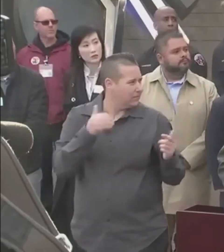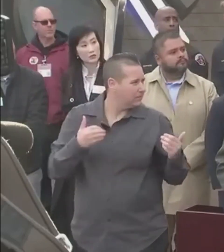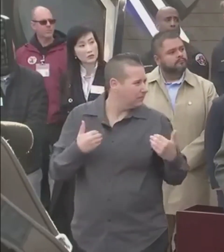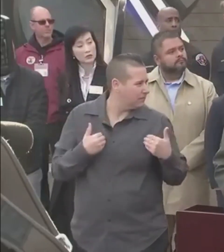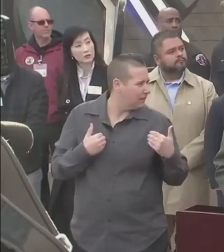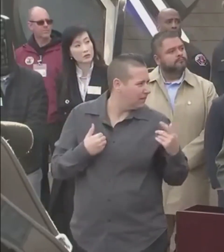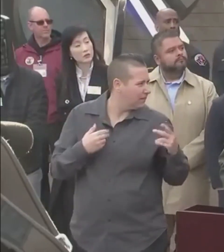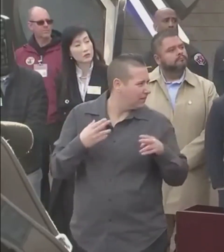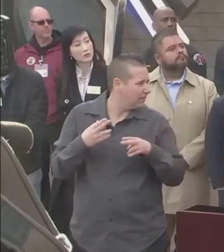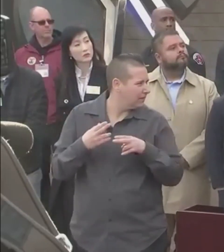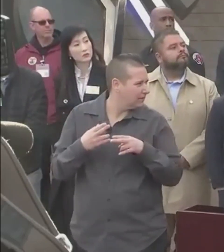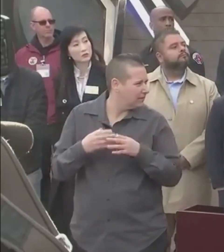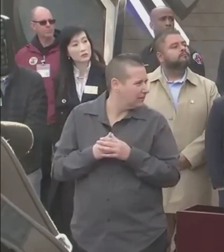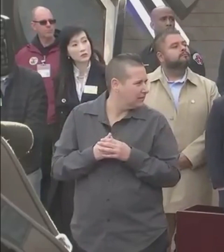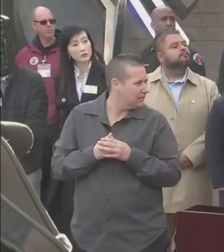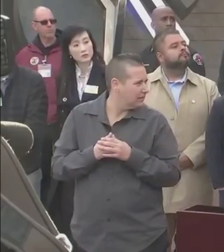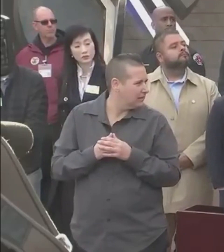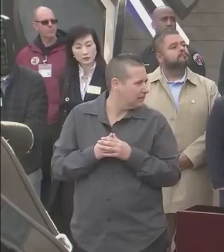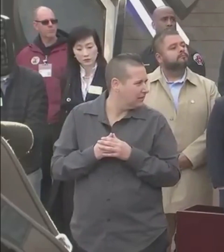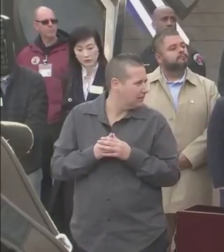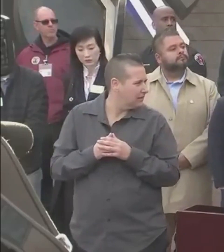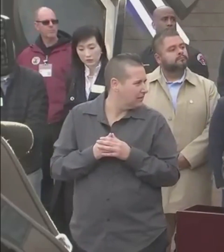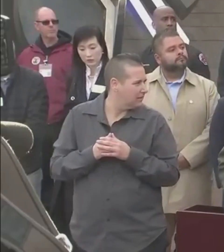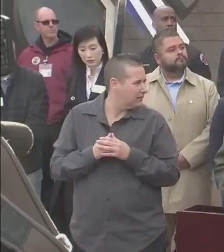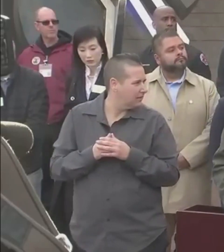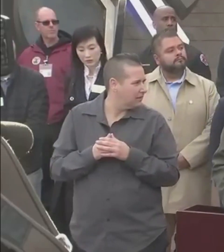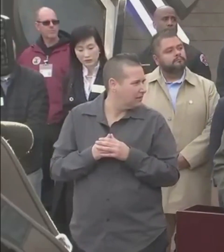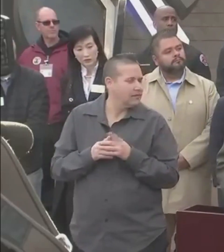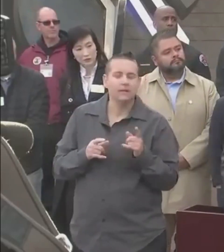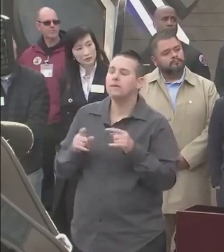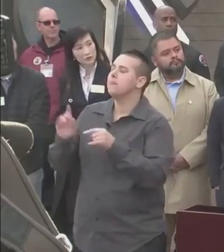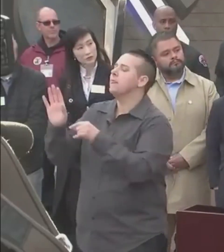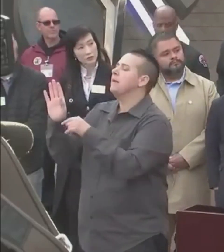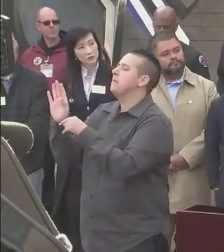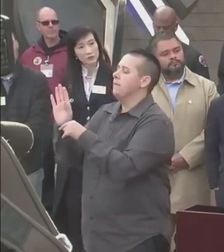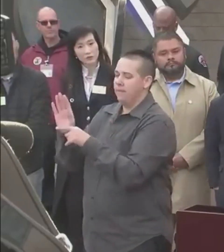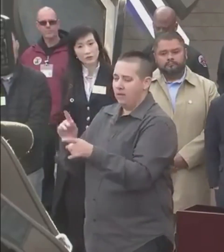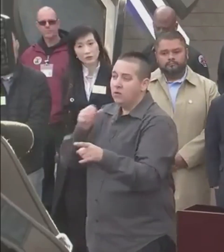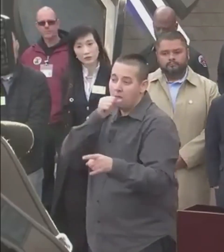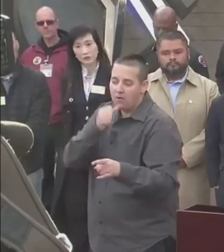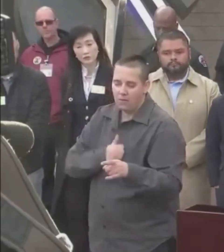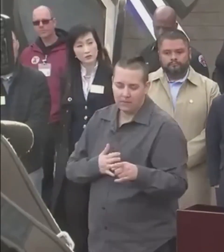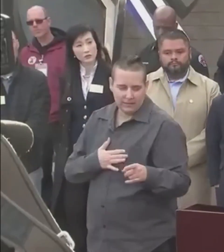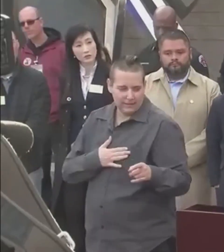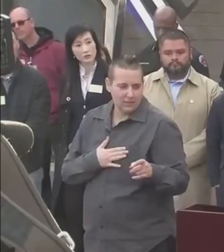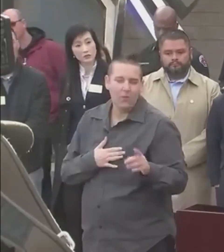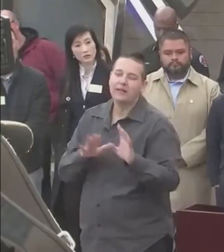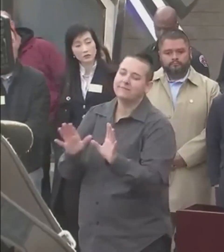New Year, the main occasion in the AAPI communities. Monterey